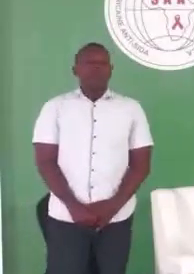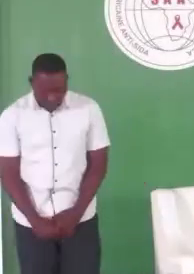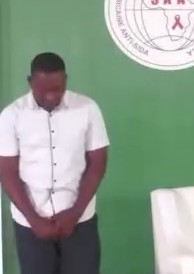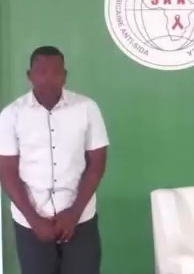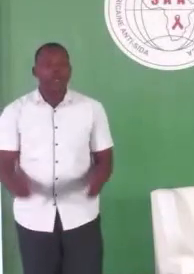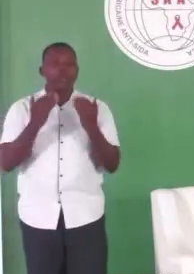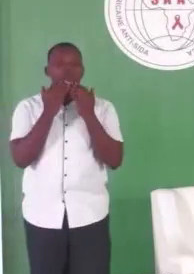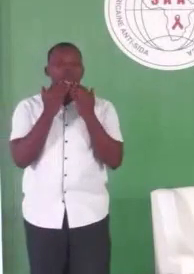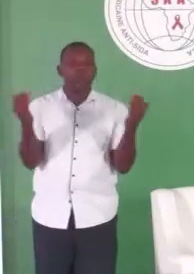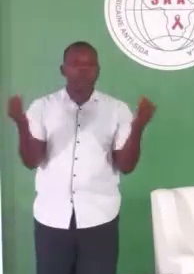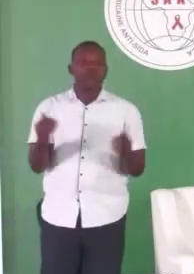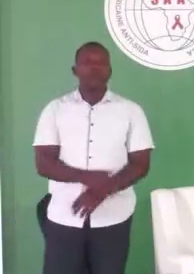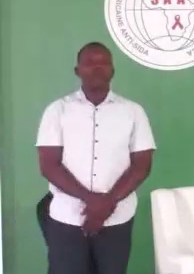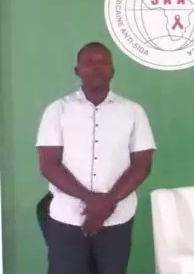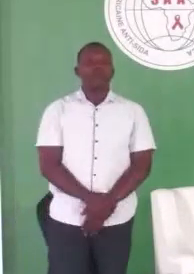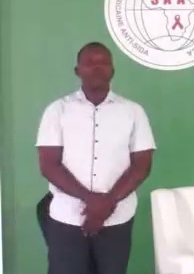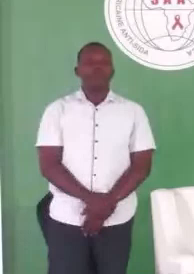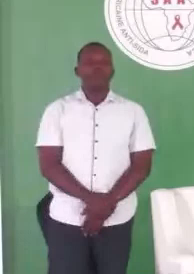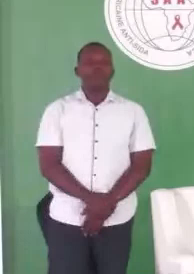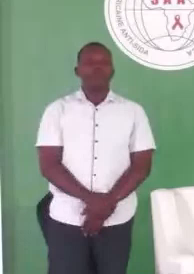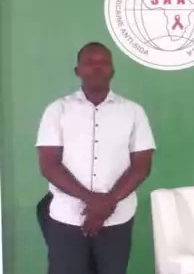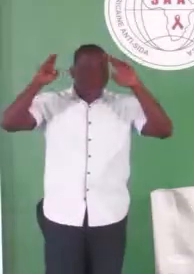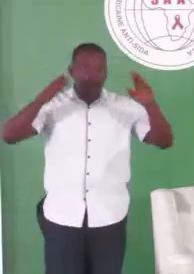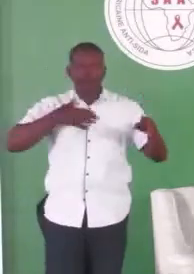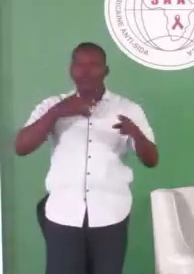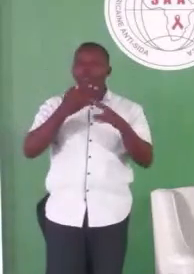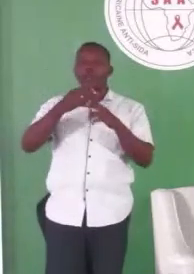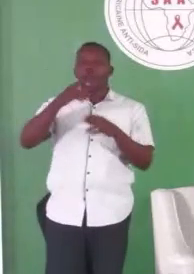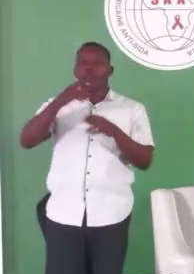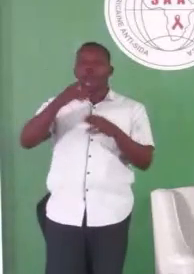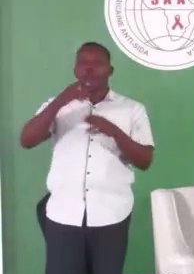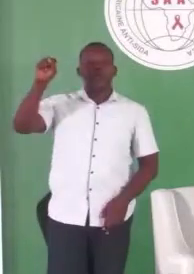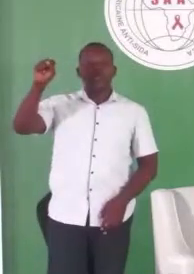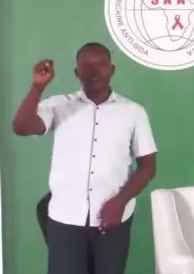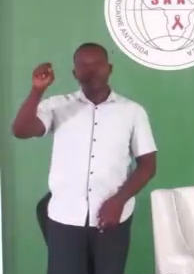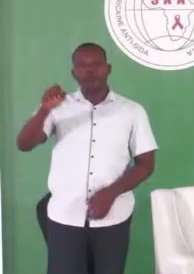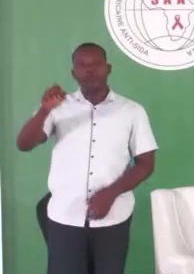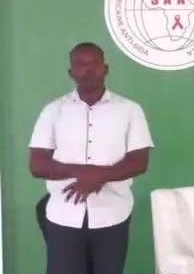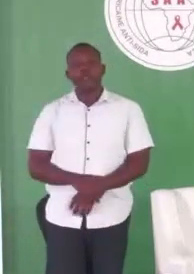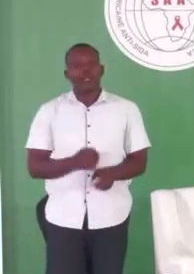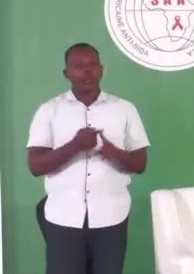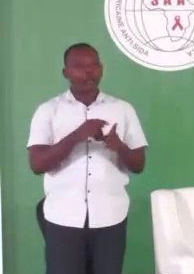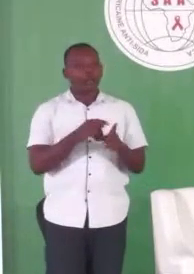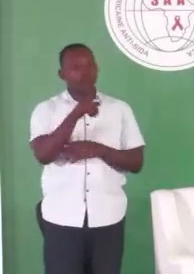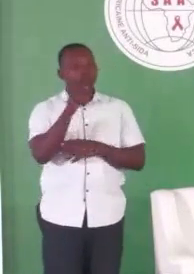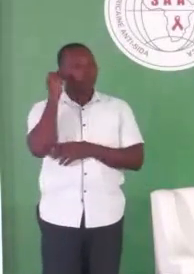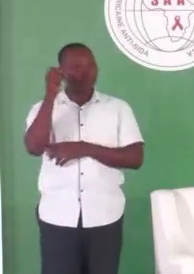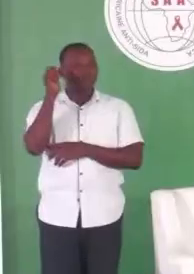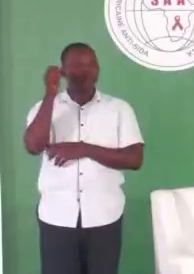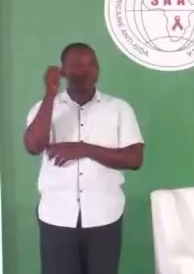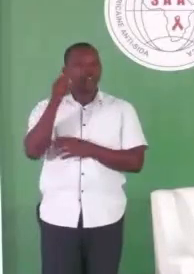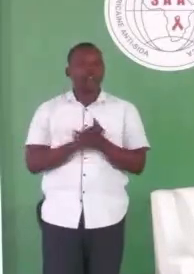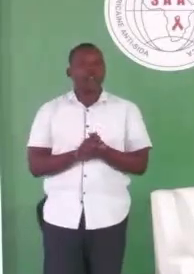Thank you. Hello, everyone. My name is Rosemary Njogu. I come from Kenya. I work